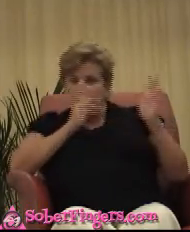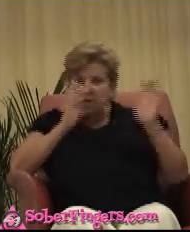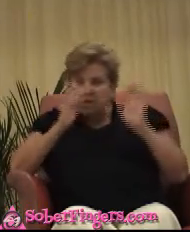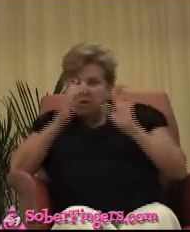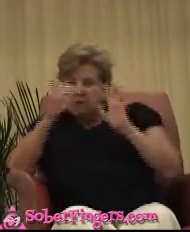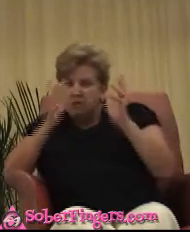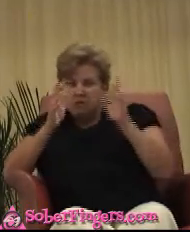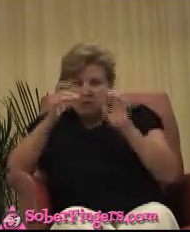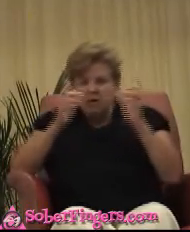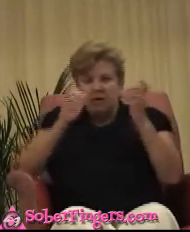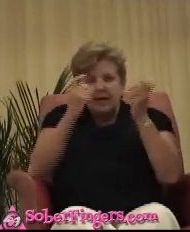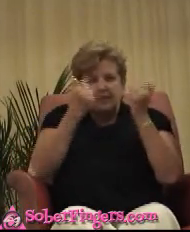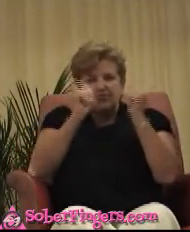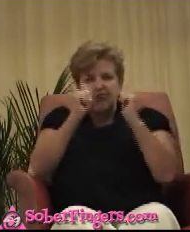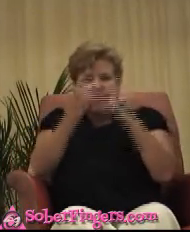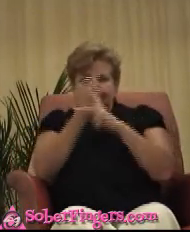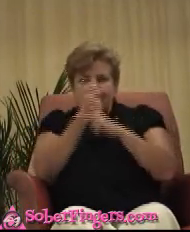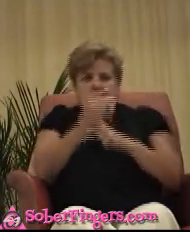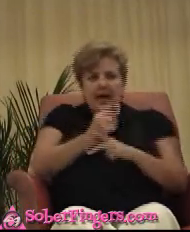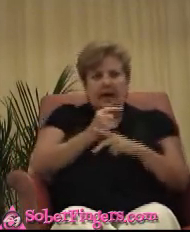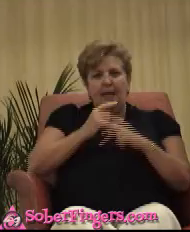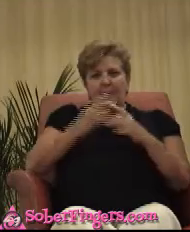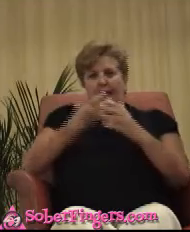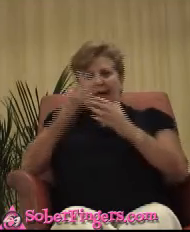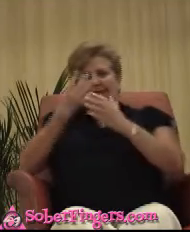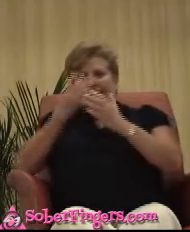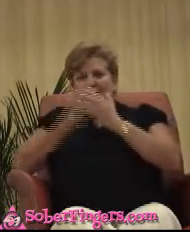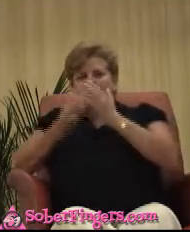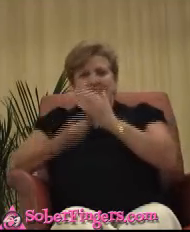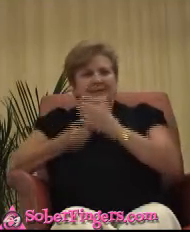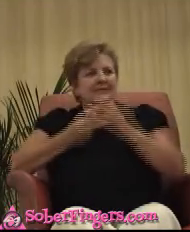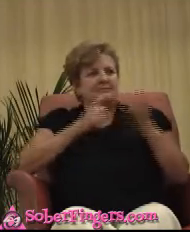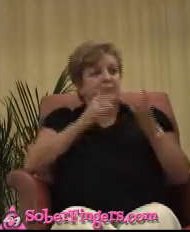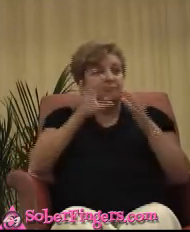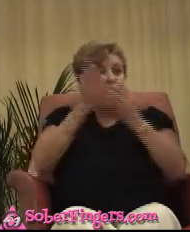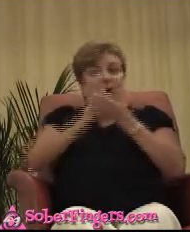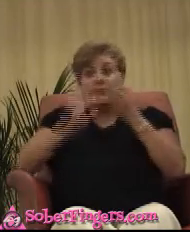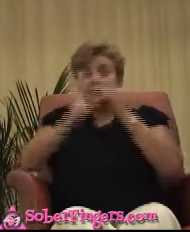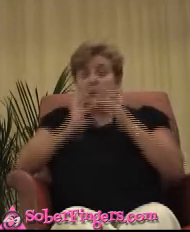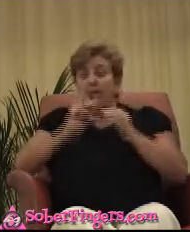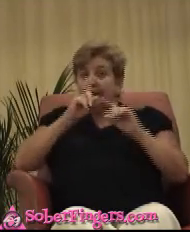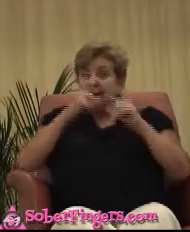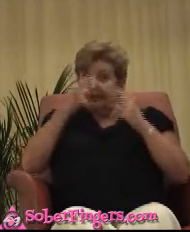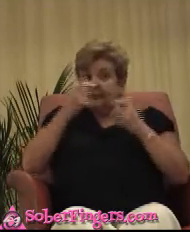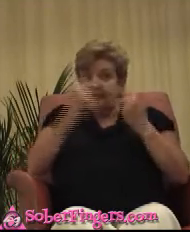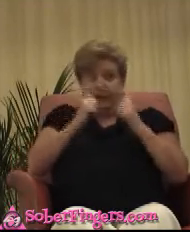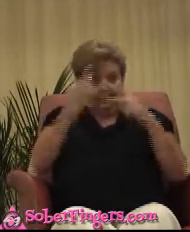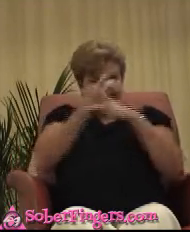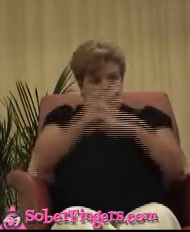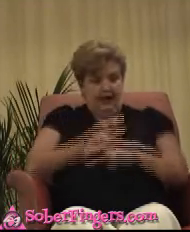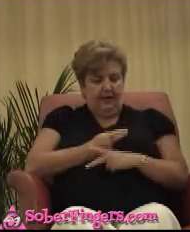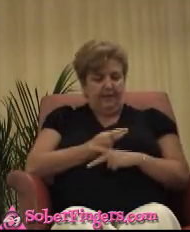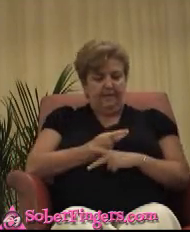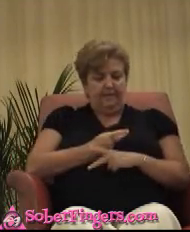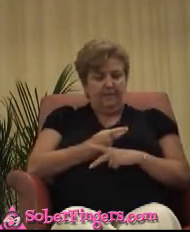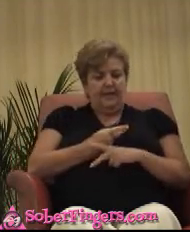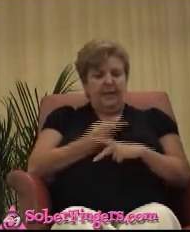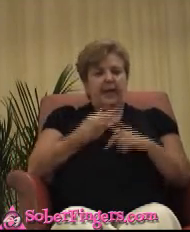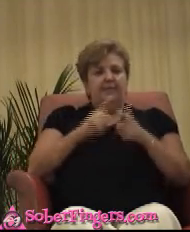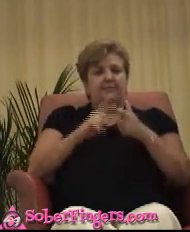But I'm missing part of what's going on, because I'm trying to do all this figuring. And by the time it's over with, she got me so confused. I'm going, she either 43